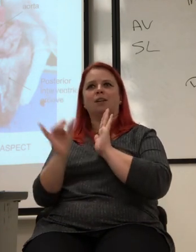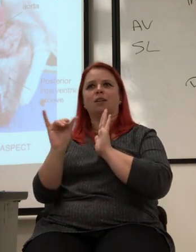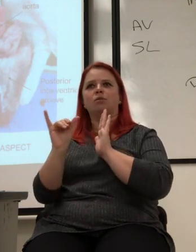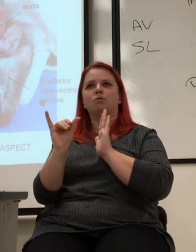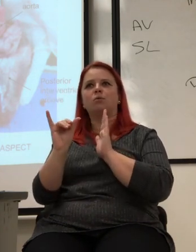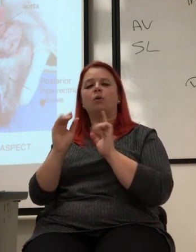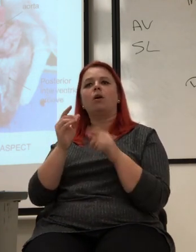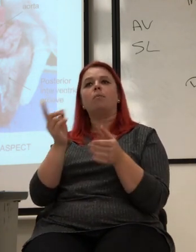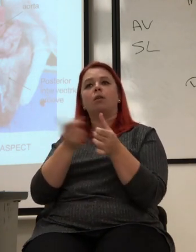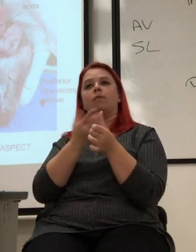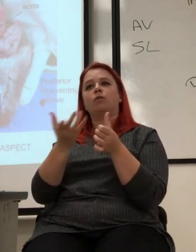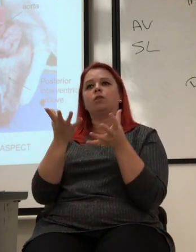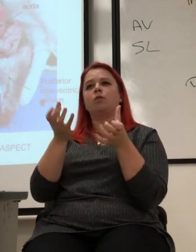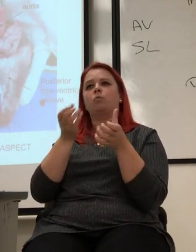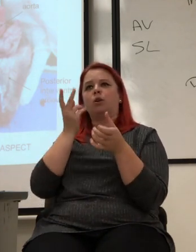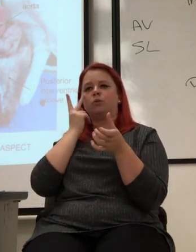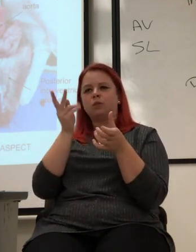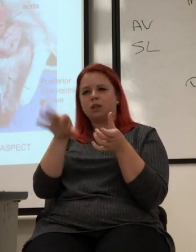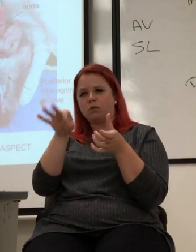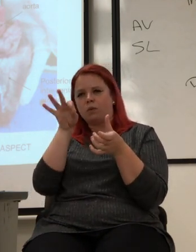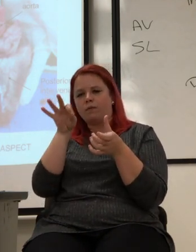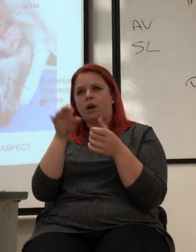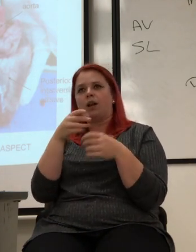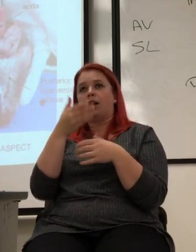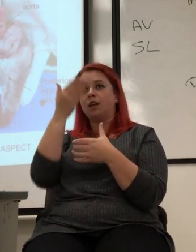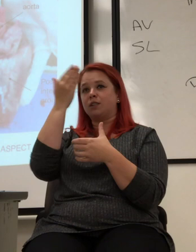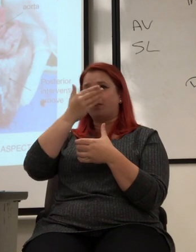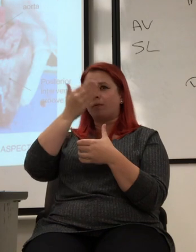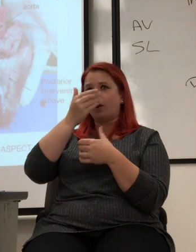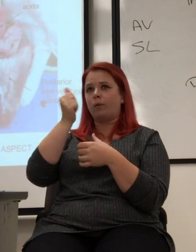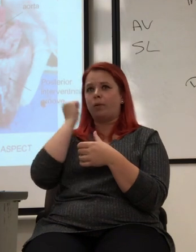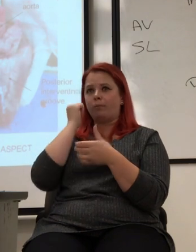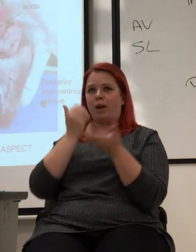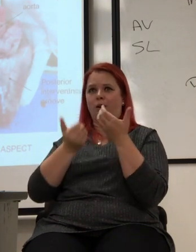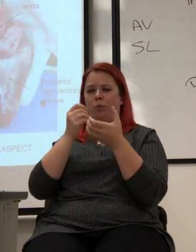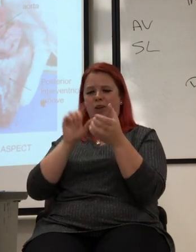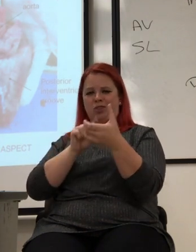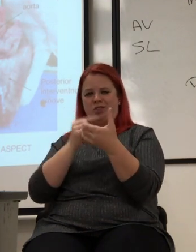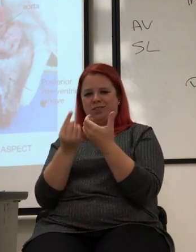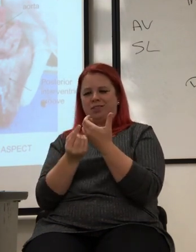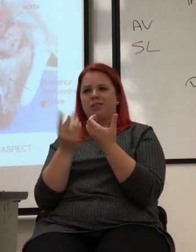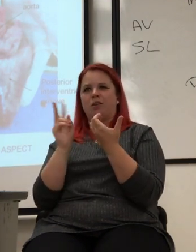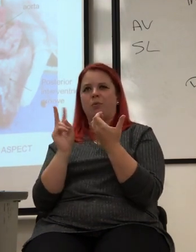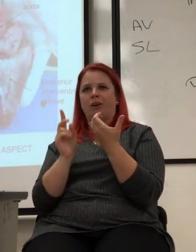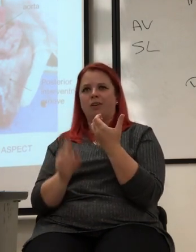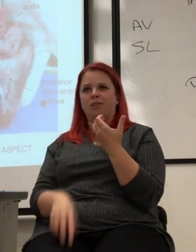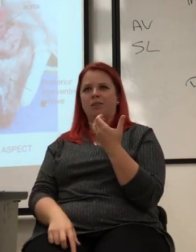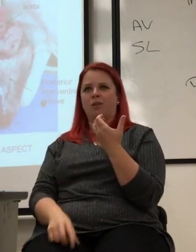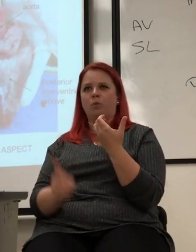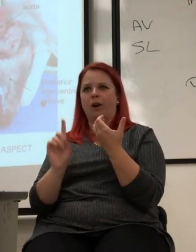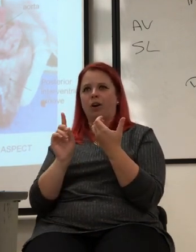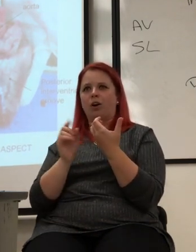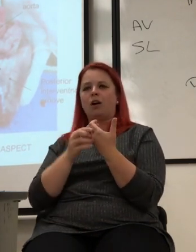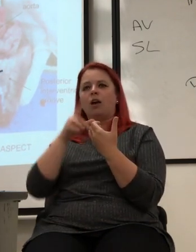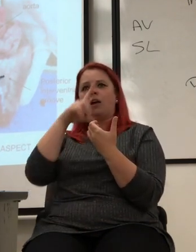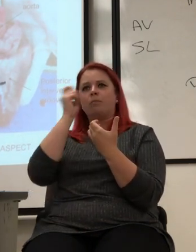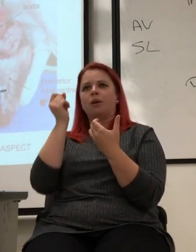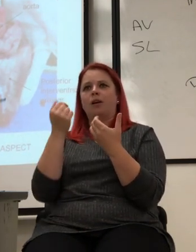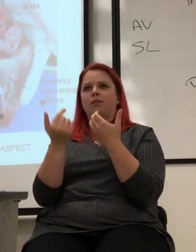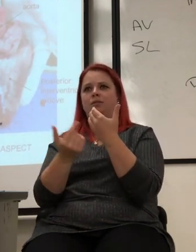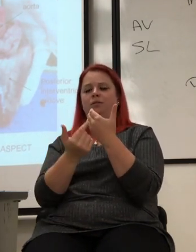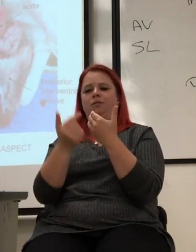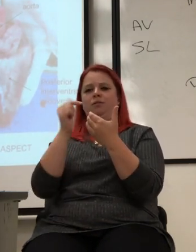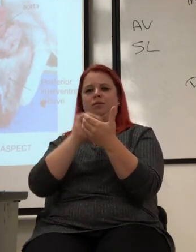first thing you want to find, can I tell the front from the back, right? Because there's the